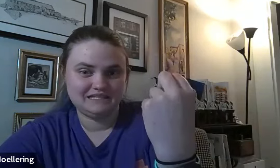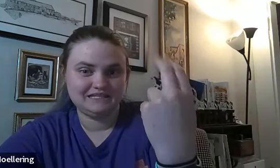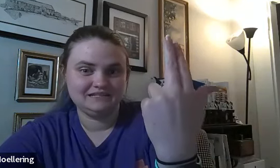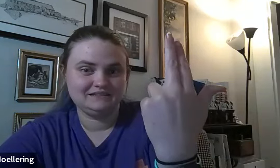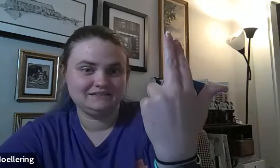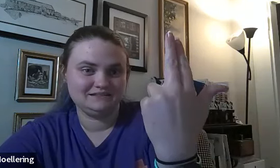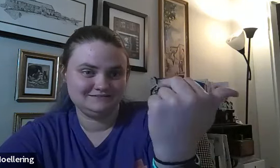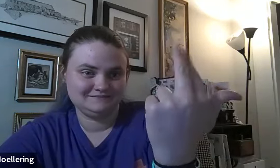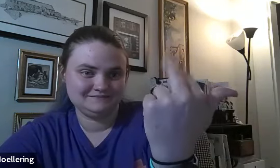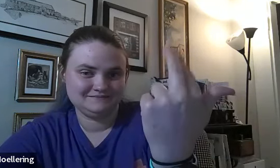13,